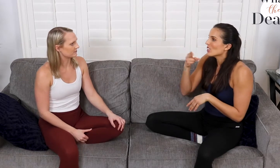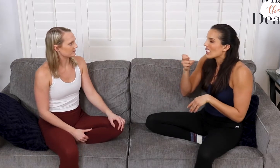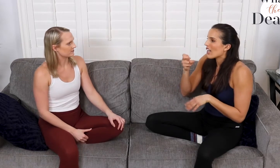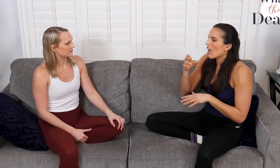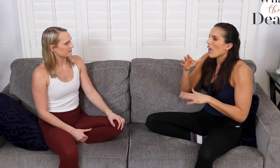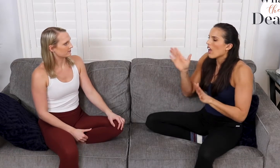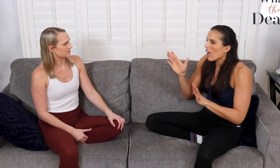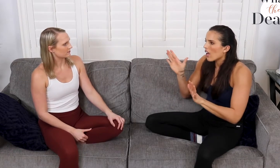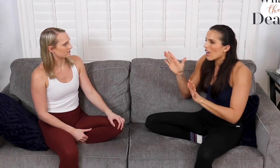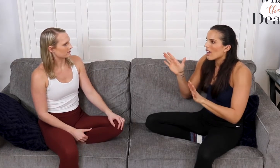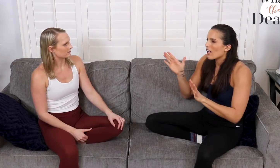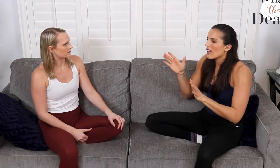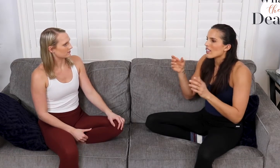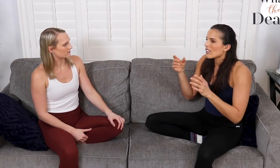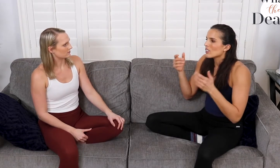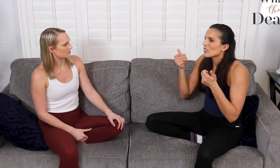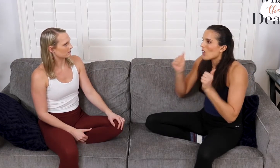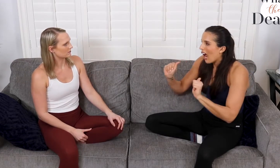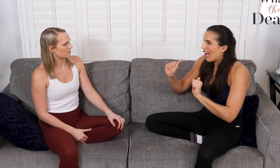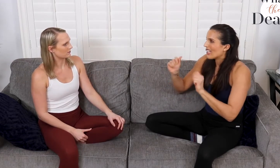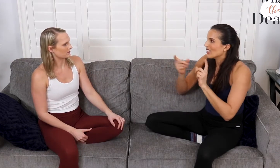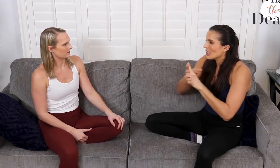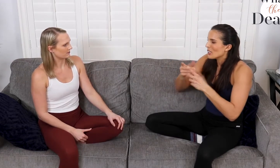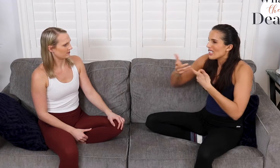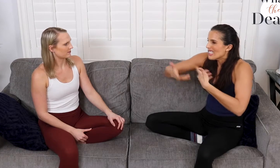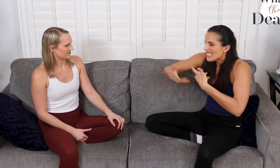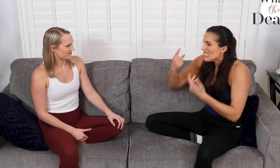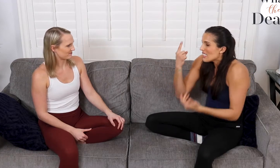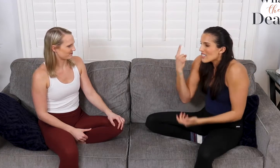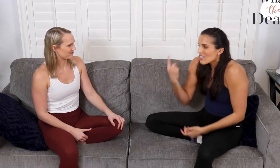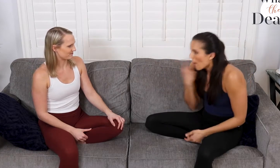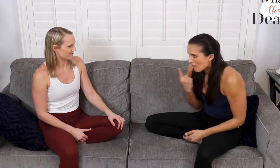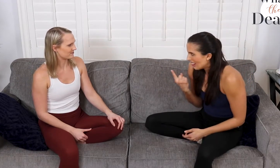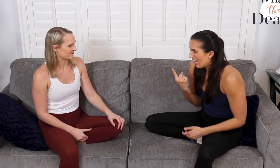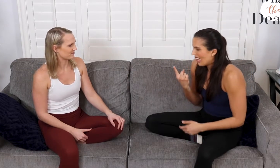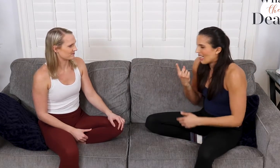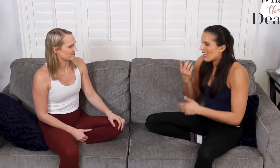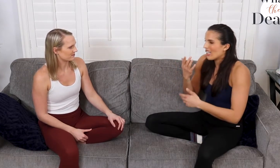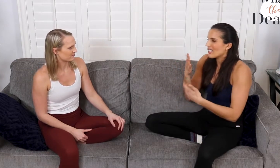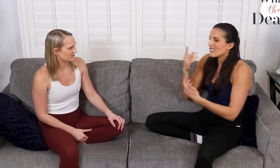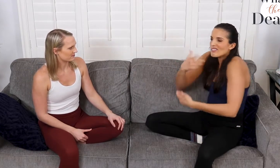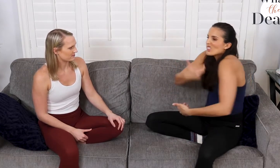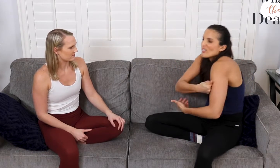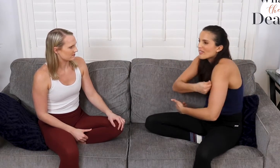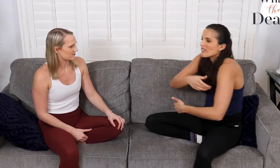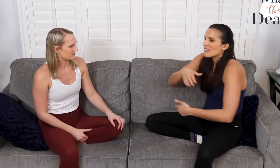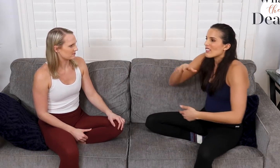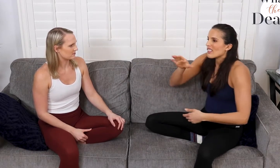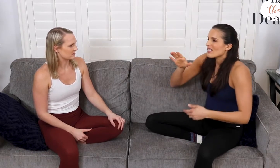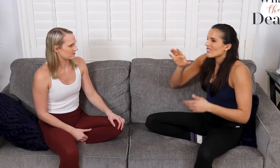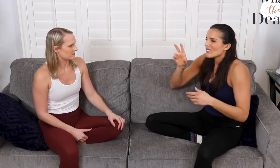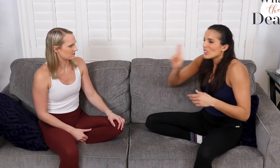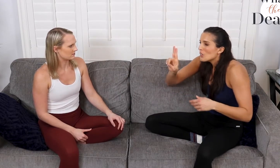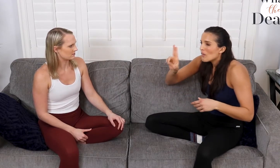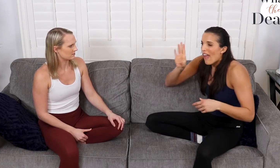we're deaf. So she was said, oh, okay. She has kind of like a binder with questions on it. So she flipped over the questions. We said, yes, no. She flipped over